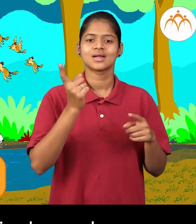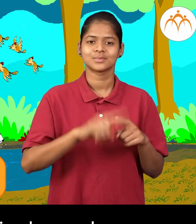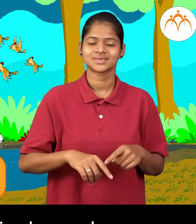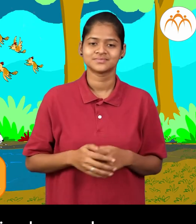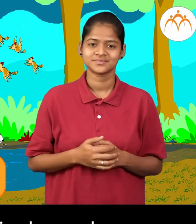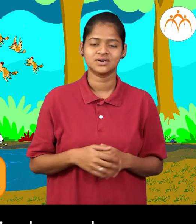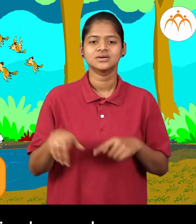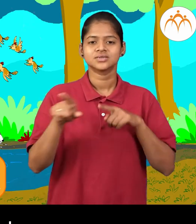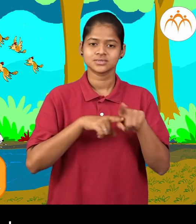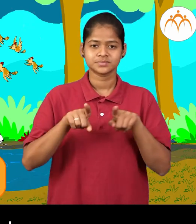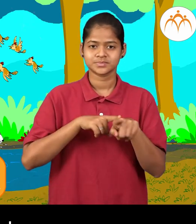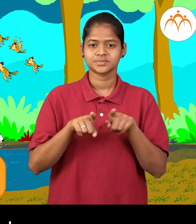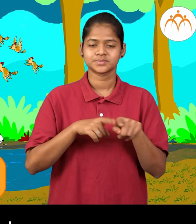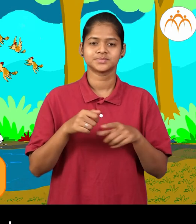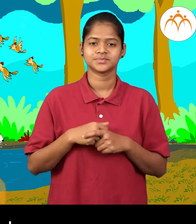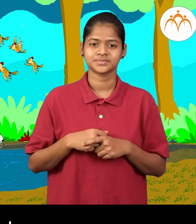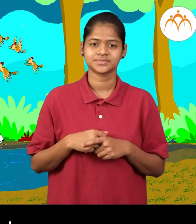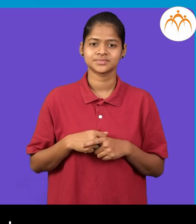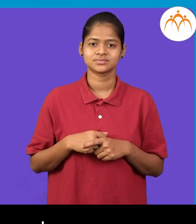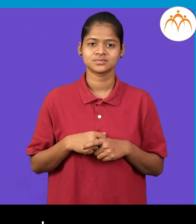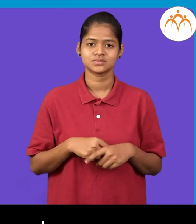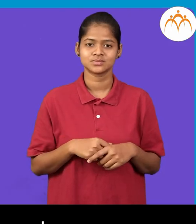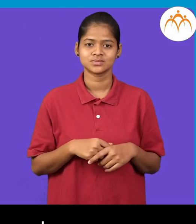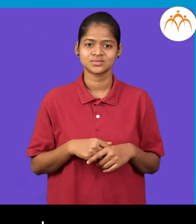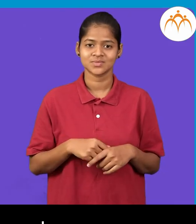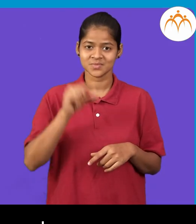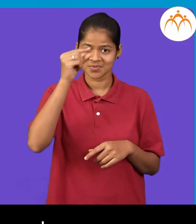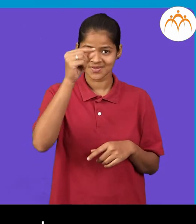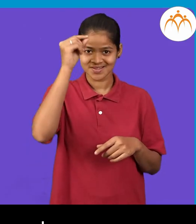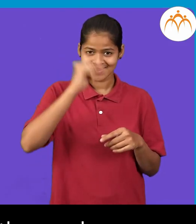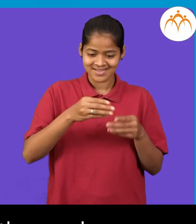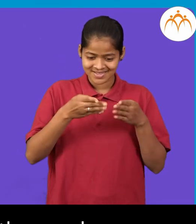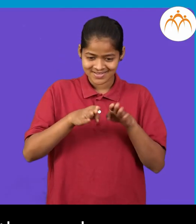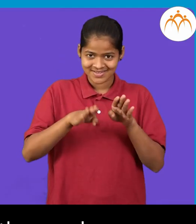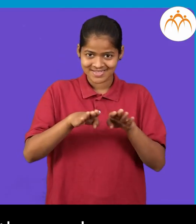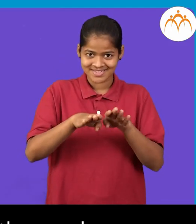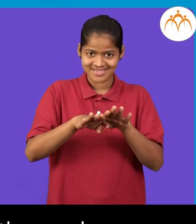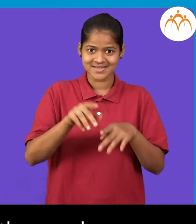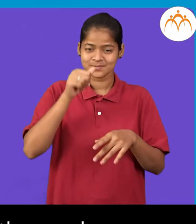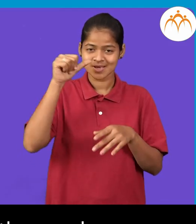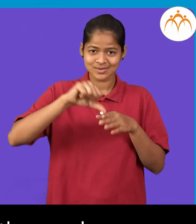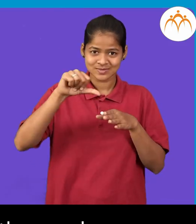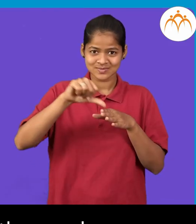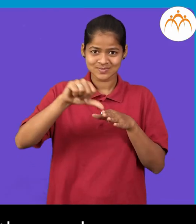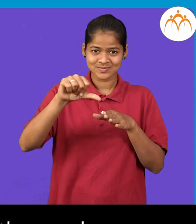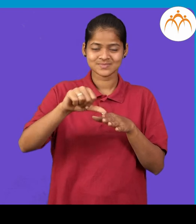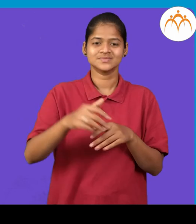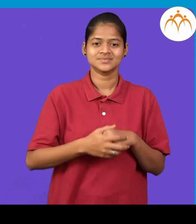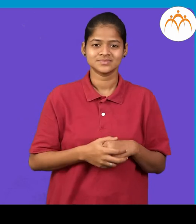for example sowing the seed germination of the seed getting